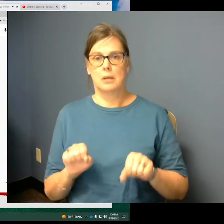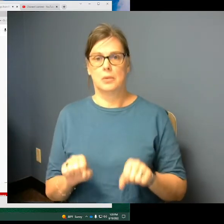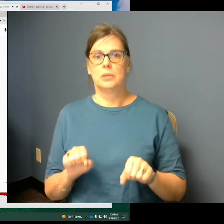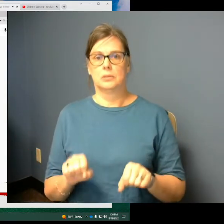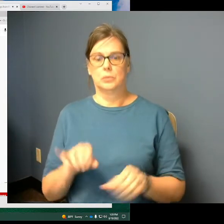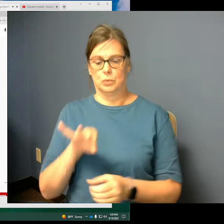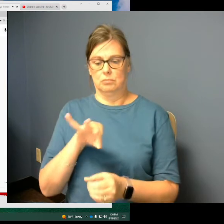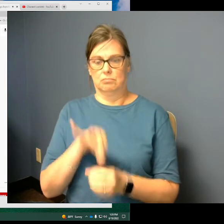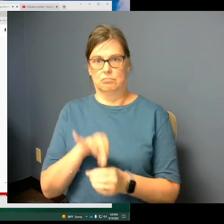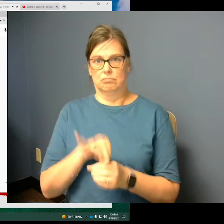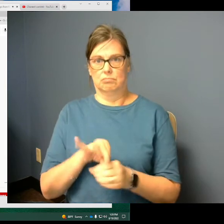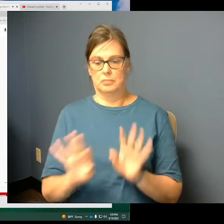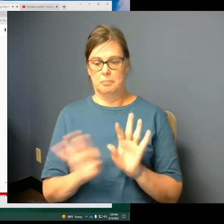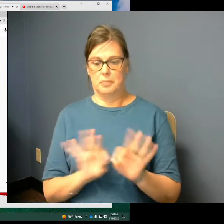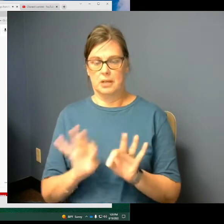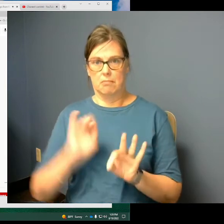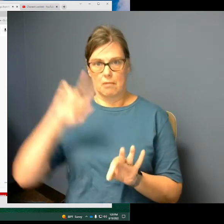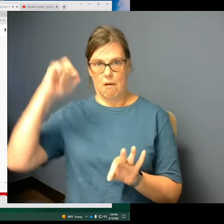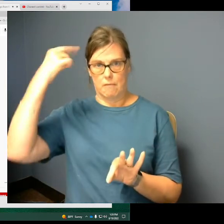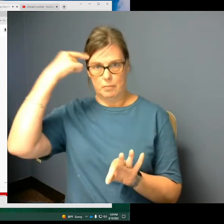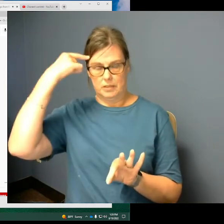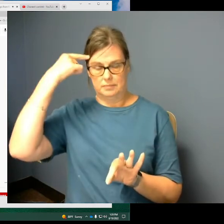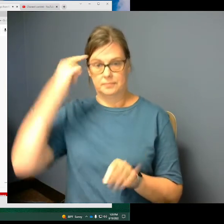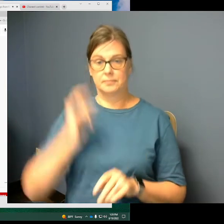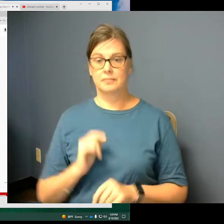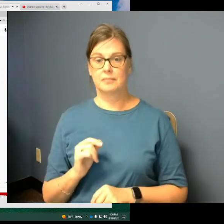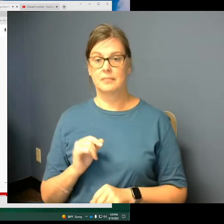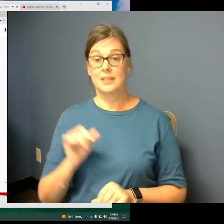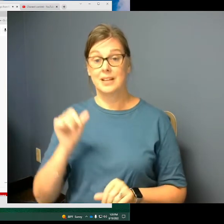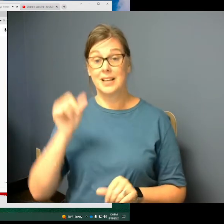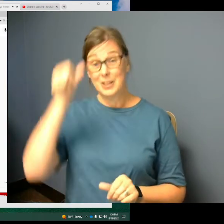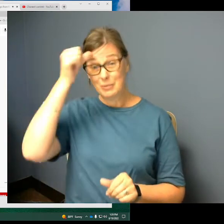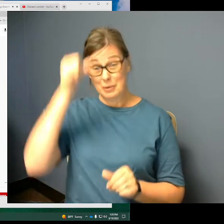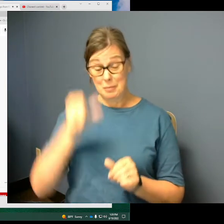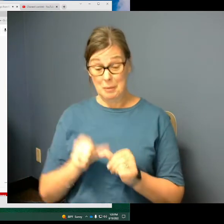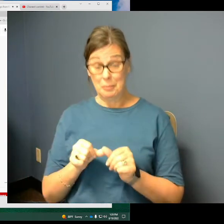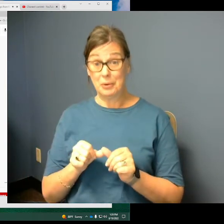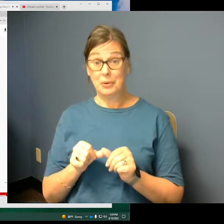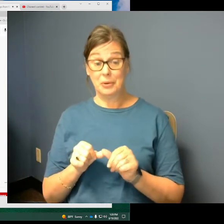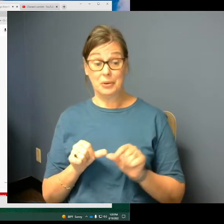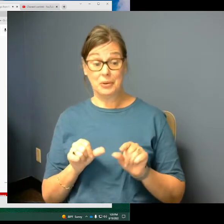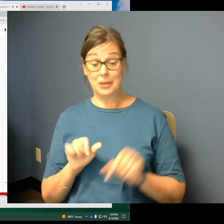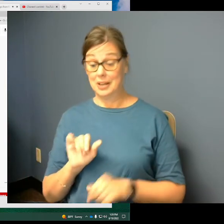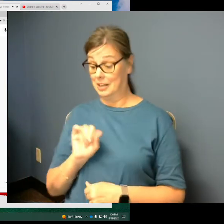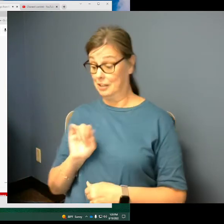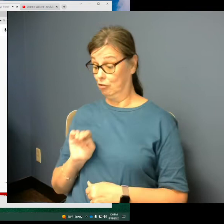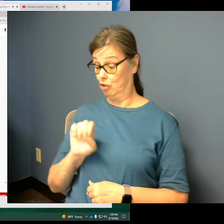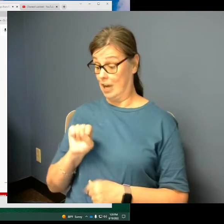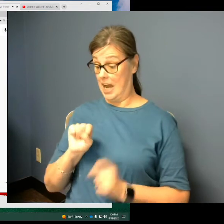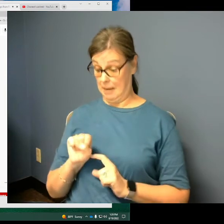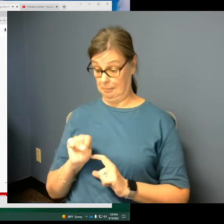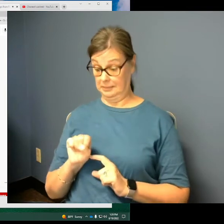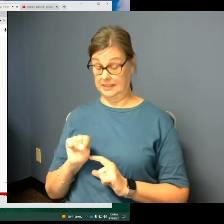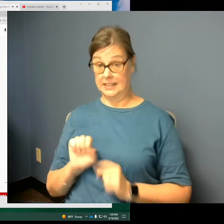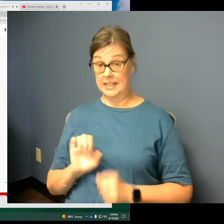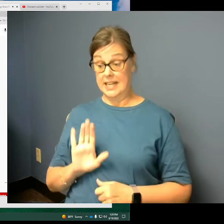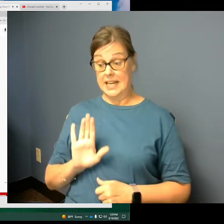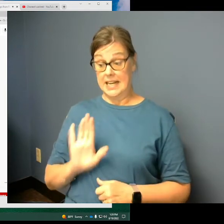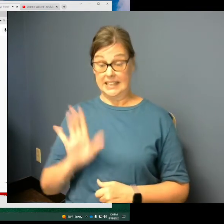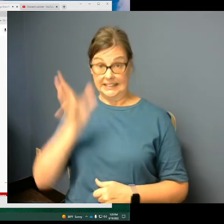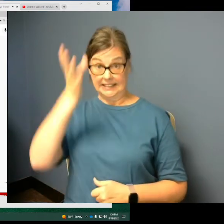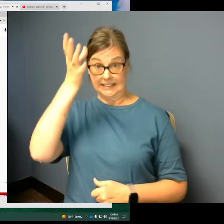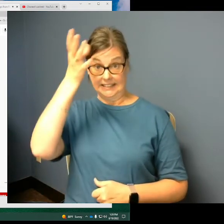remember, the textbook mentioned this, that James's dad, Charles